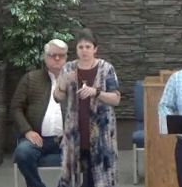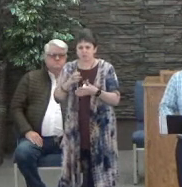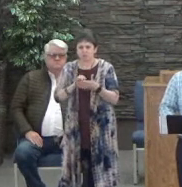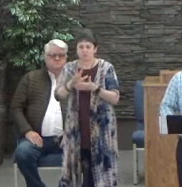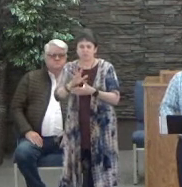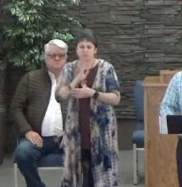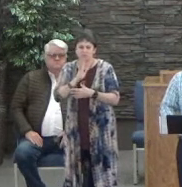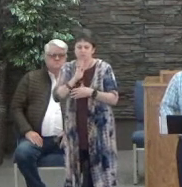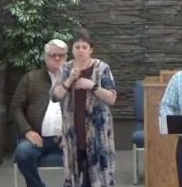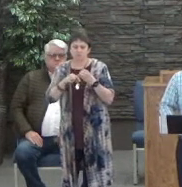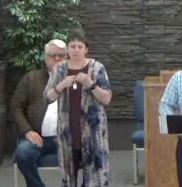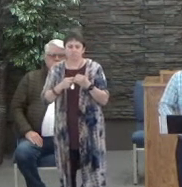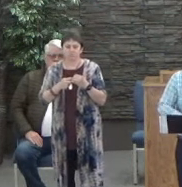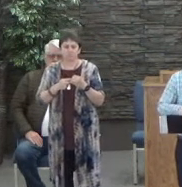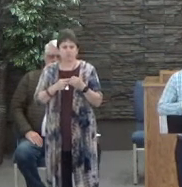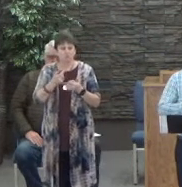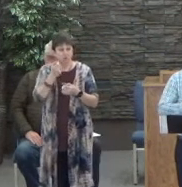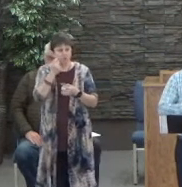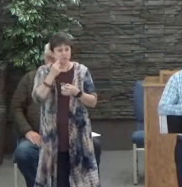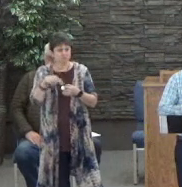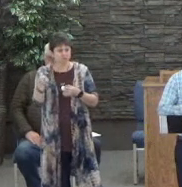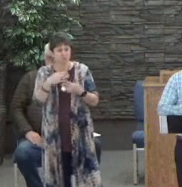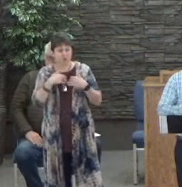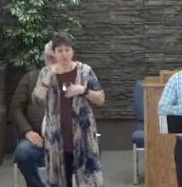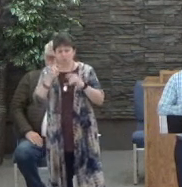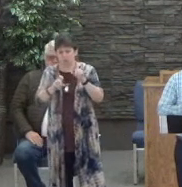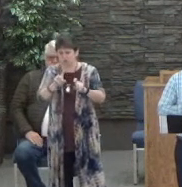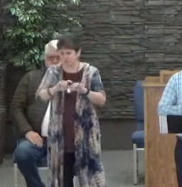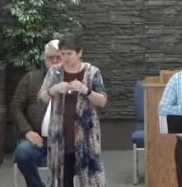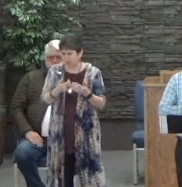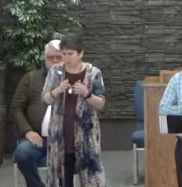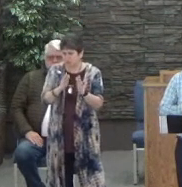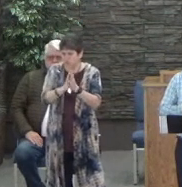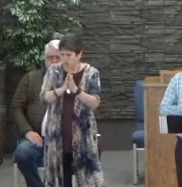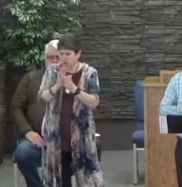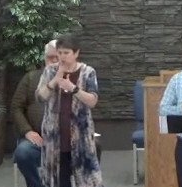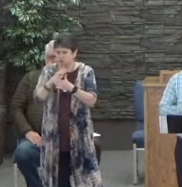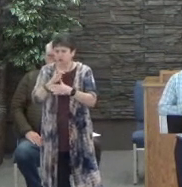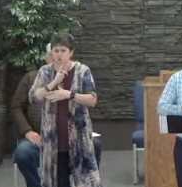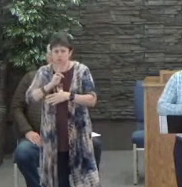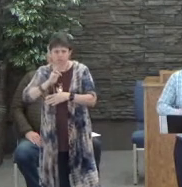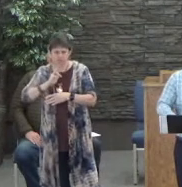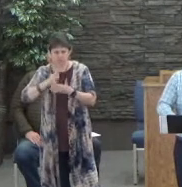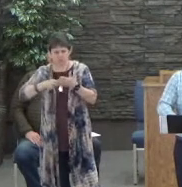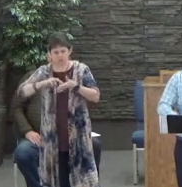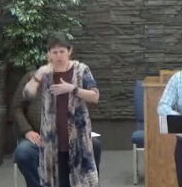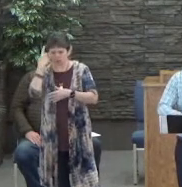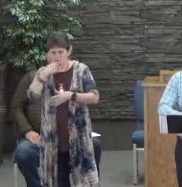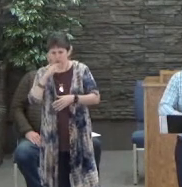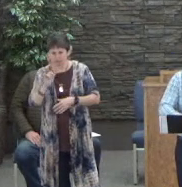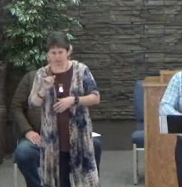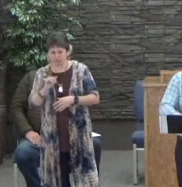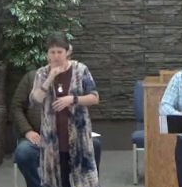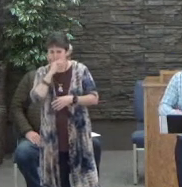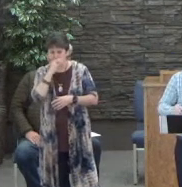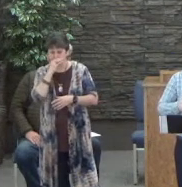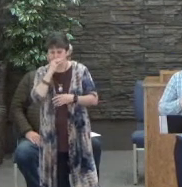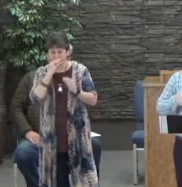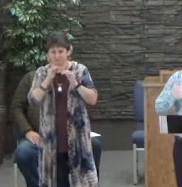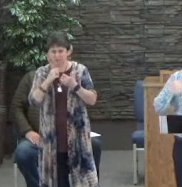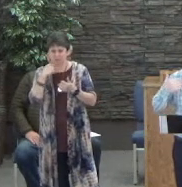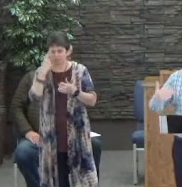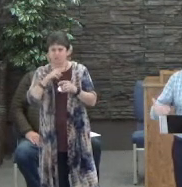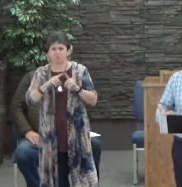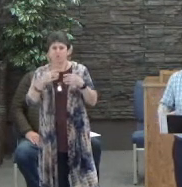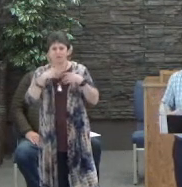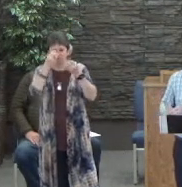about earlier. And so I understand you may have questions about these prayer and share triplets, what this is going to look like and how it's going to work. And we're going to